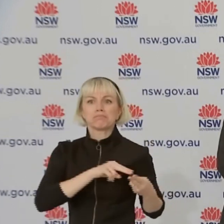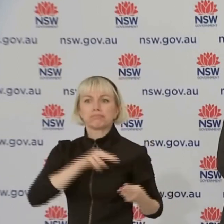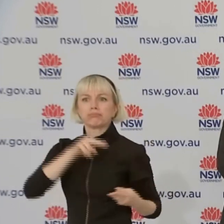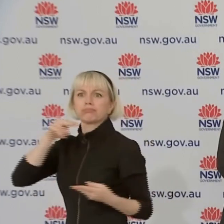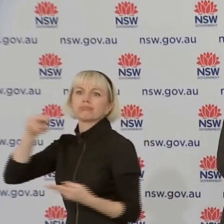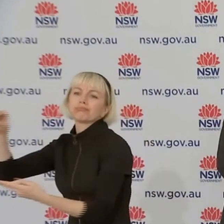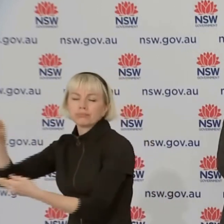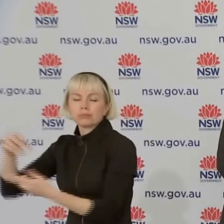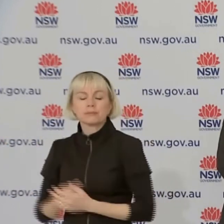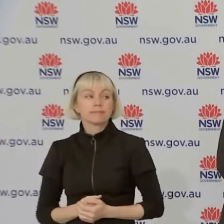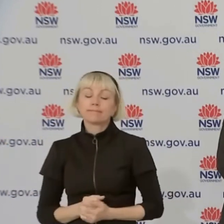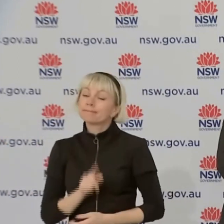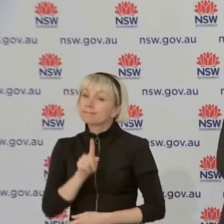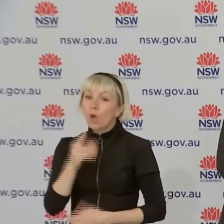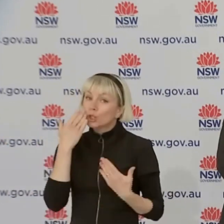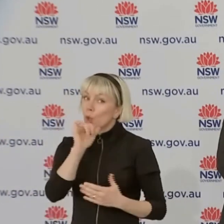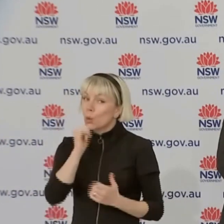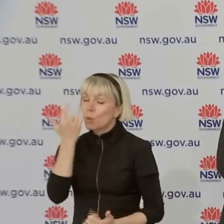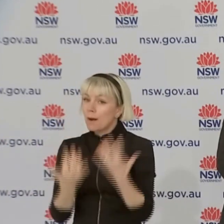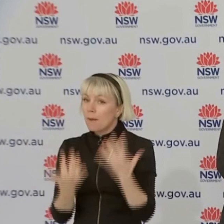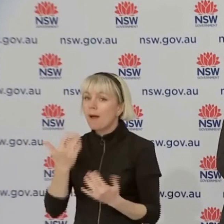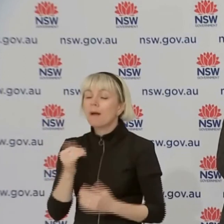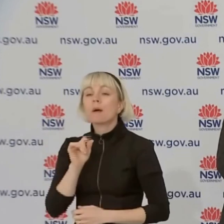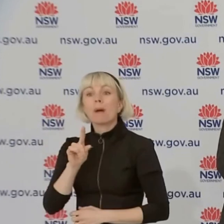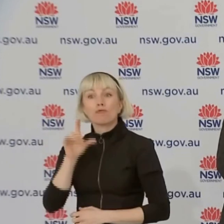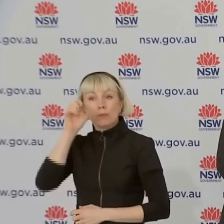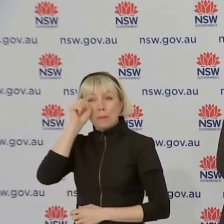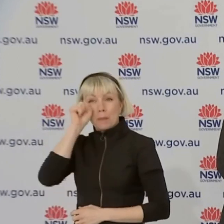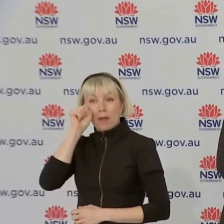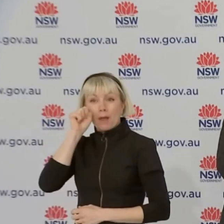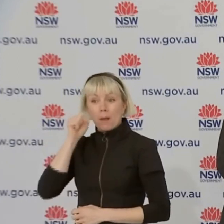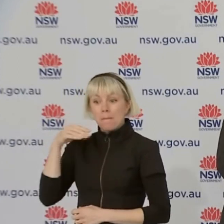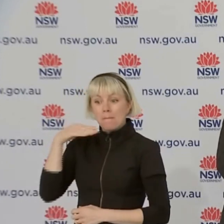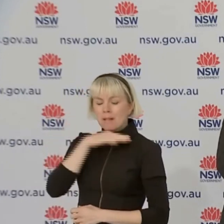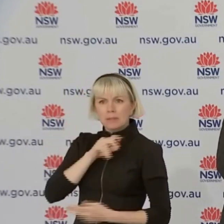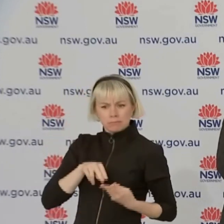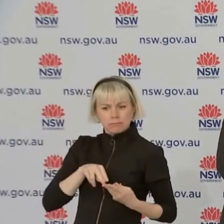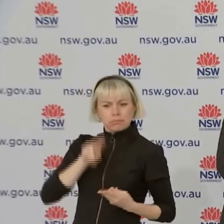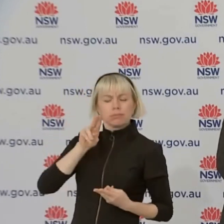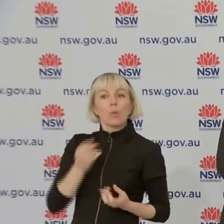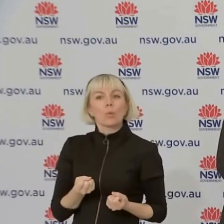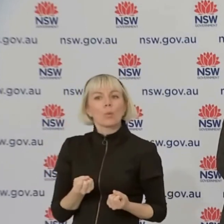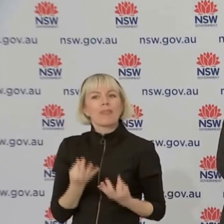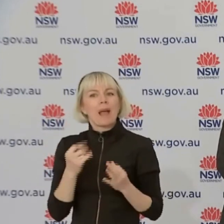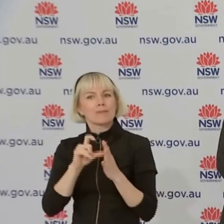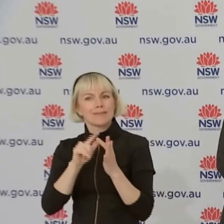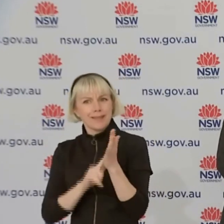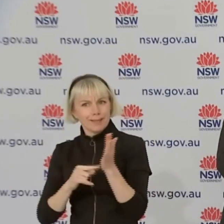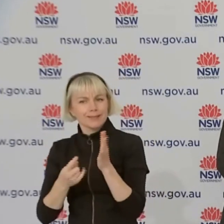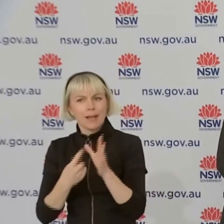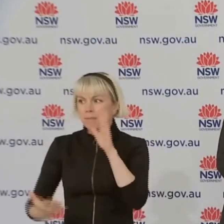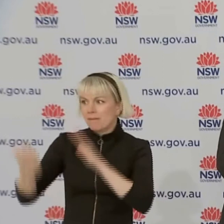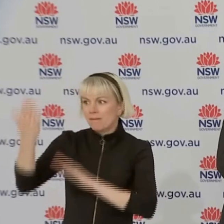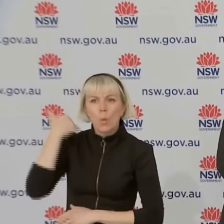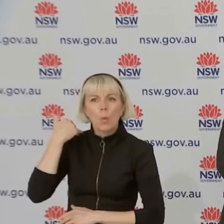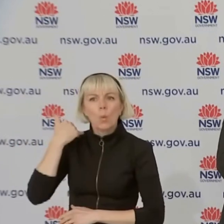to, but remember Melbourne got up to 700-800 cases a day without the Delta strain. So the fact that we've kept it at bay should give